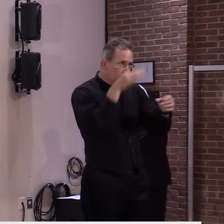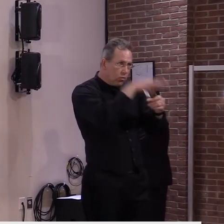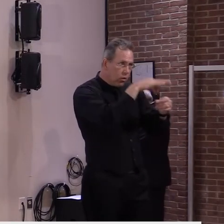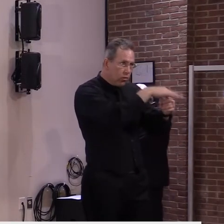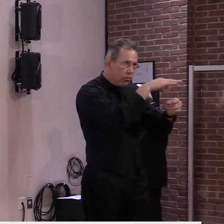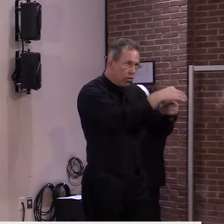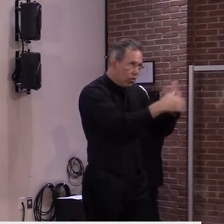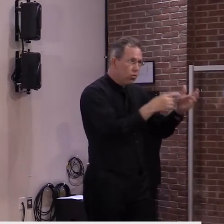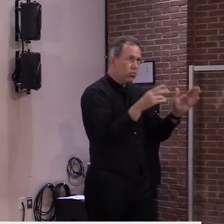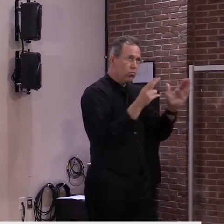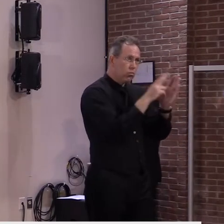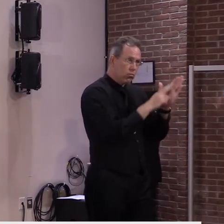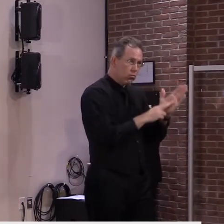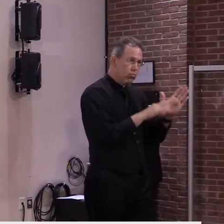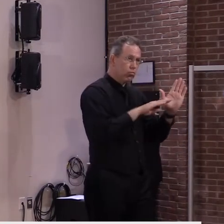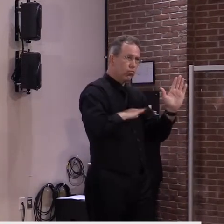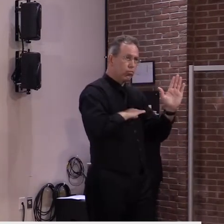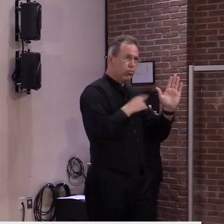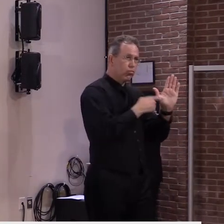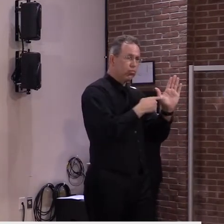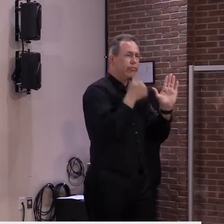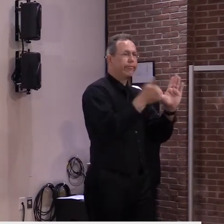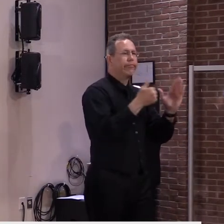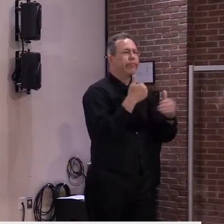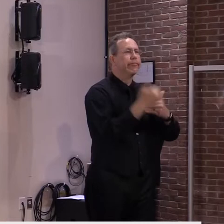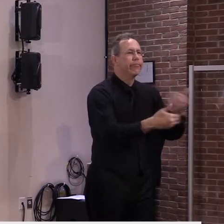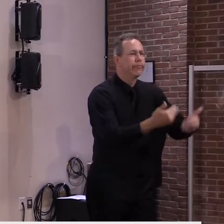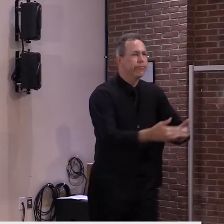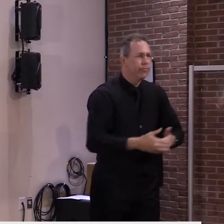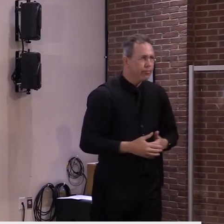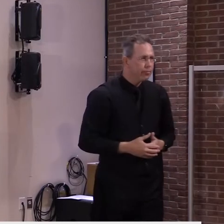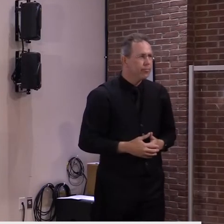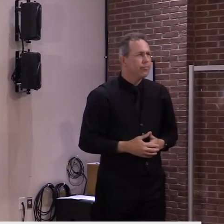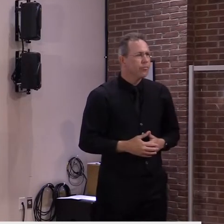so that we can see where we're going to go in the future.